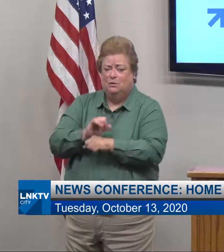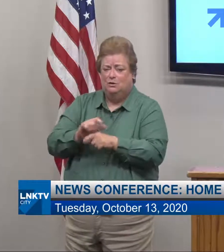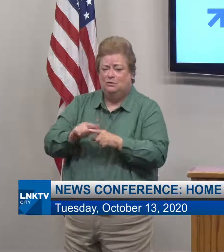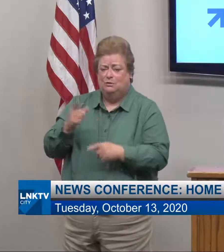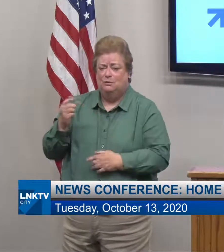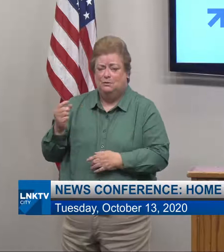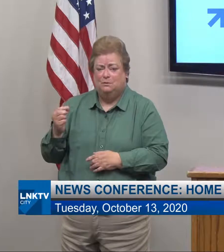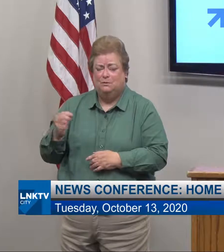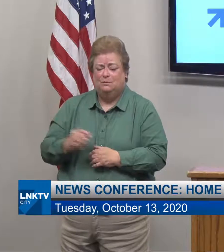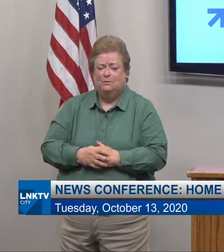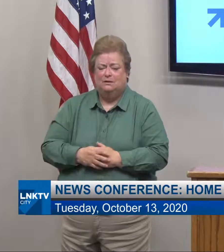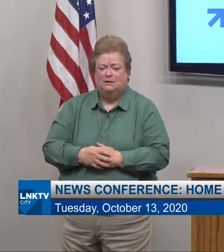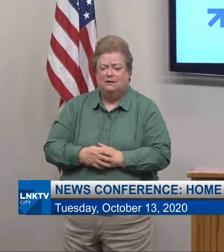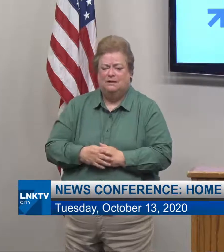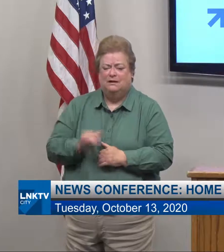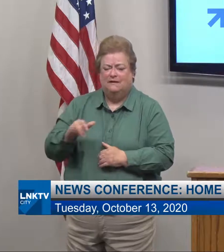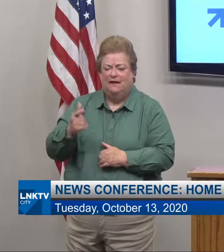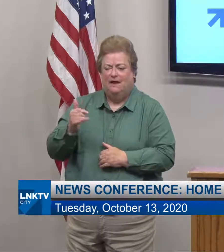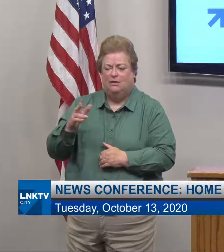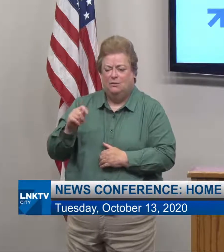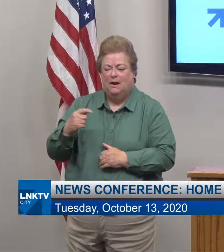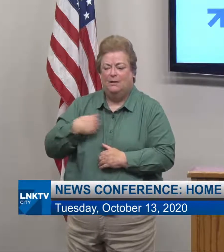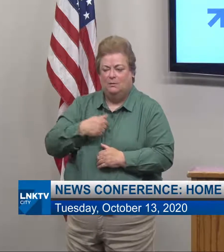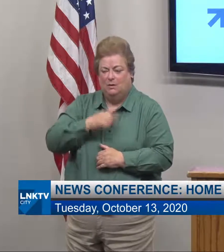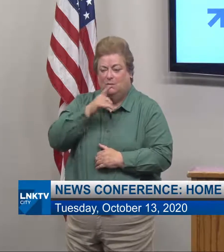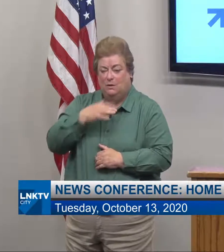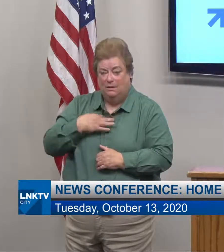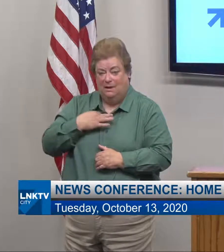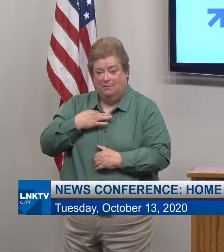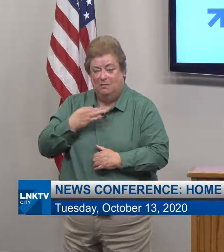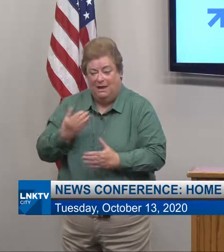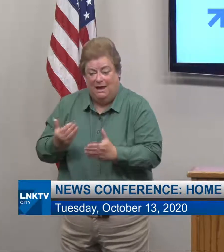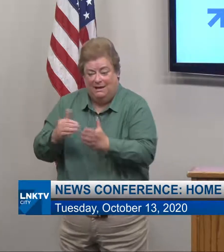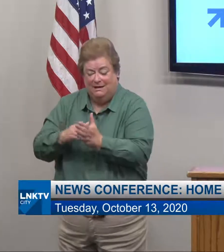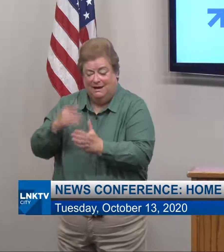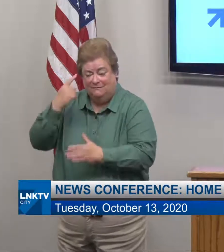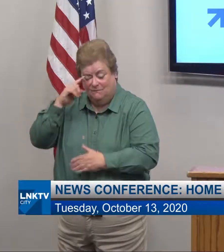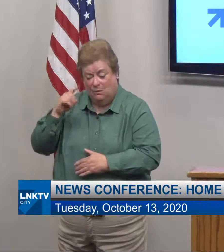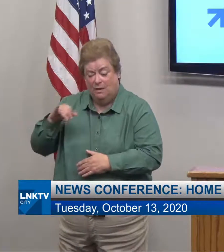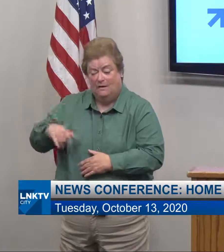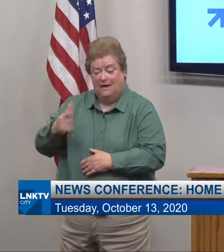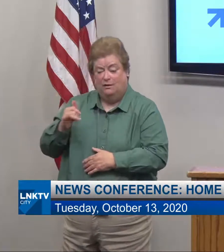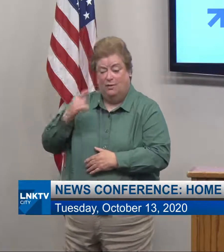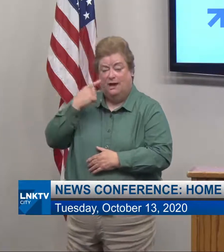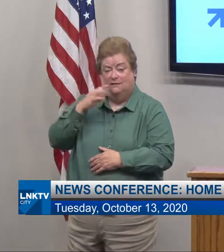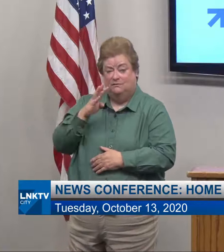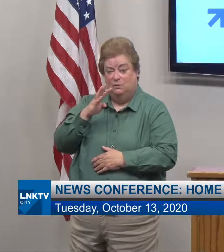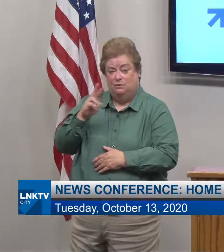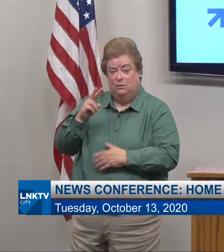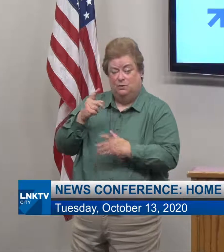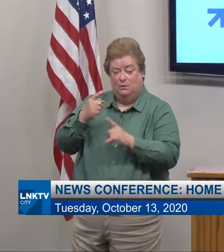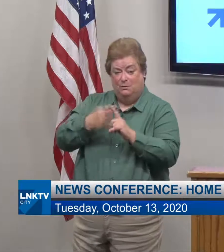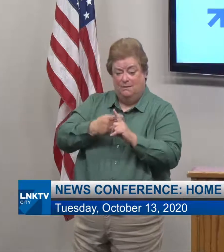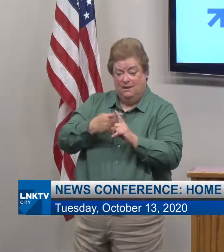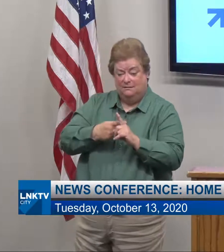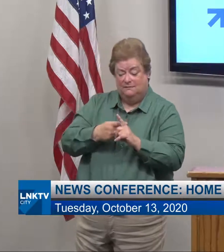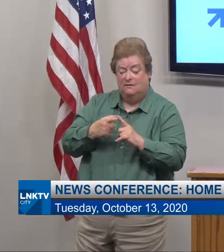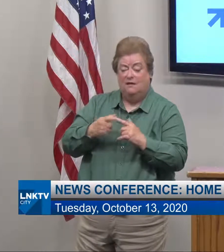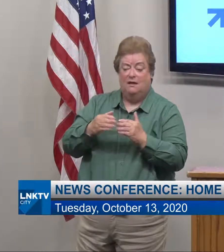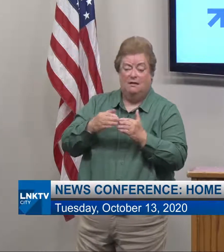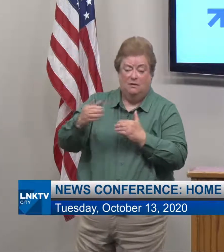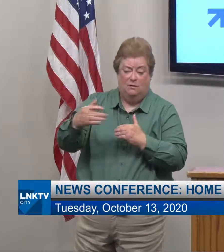we would, in all likelihood, reapply for. It's a 42-month grant, and we'll make assessments,